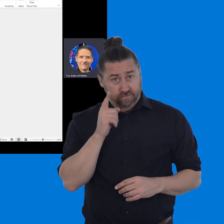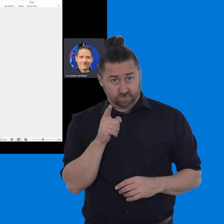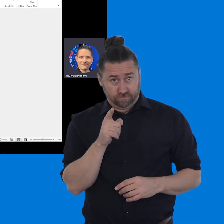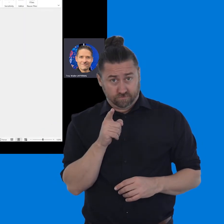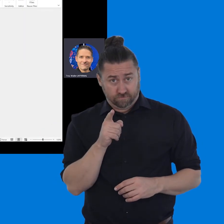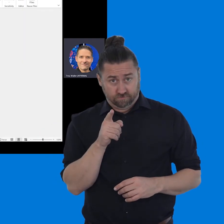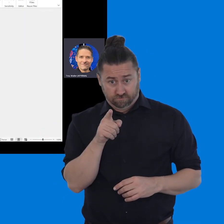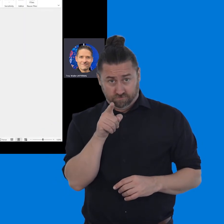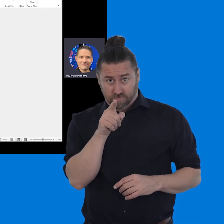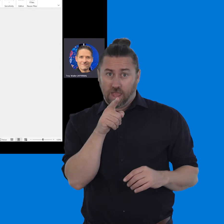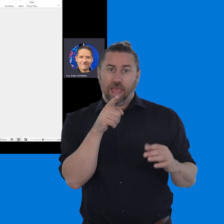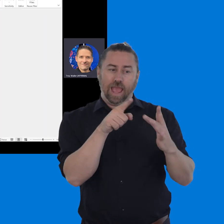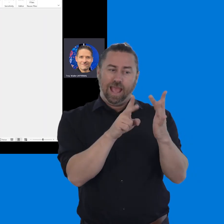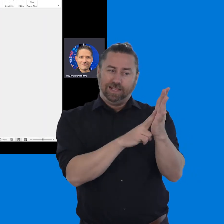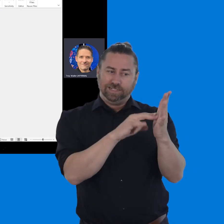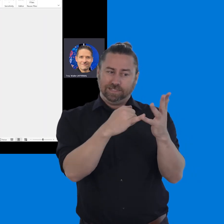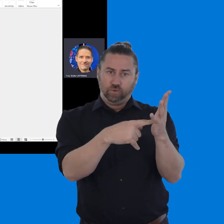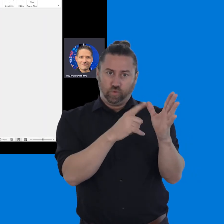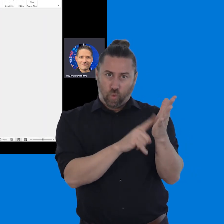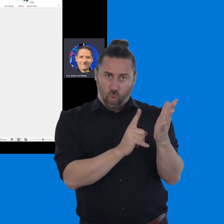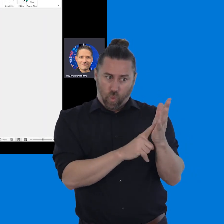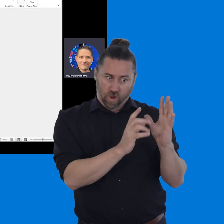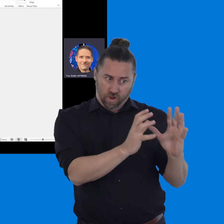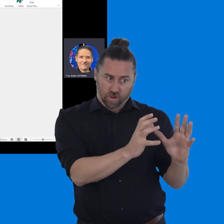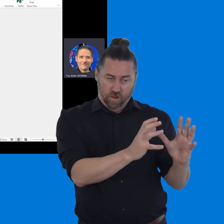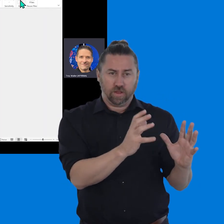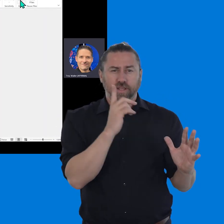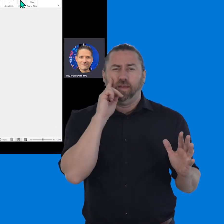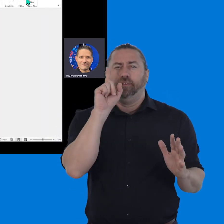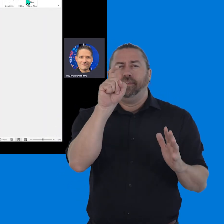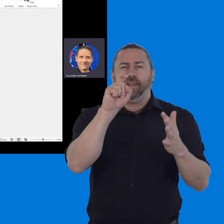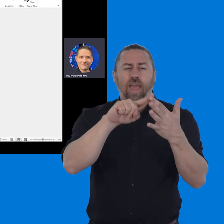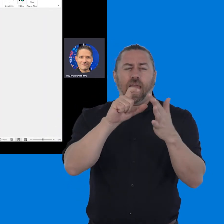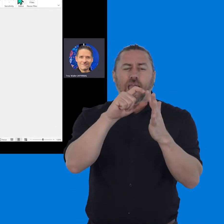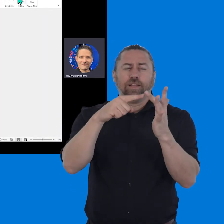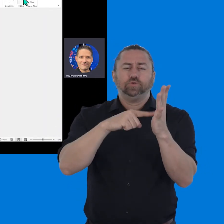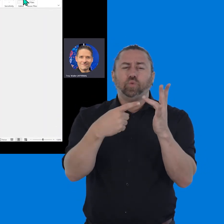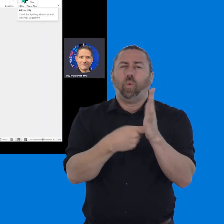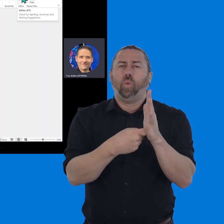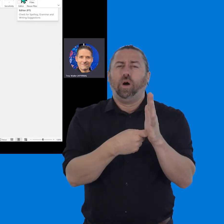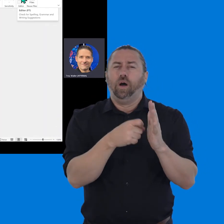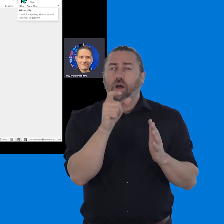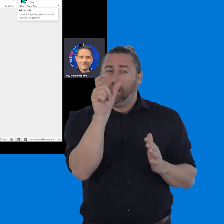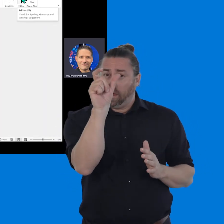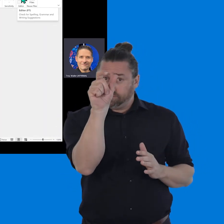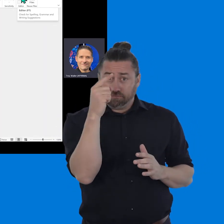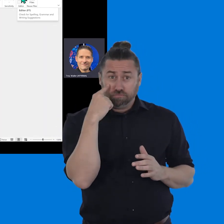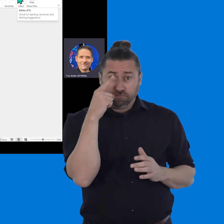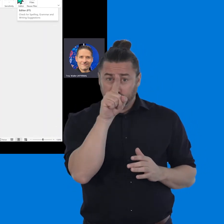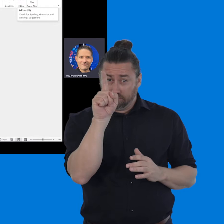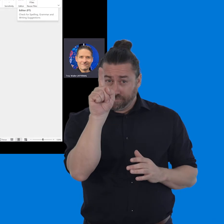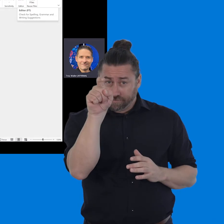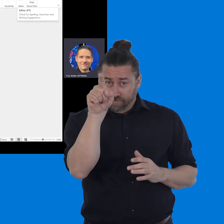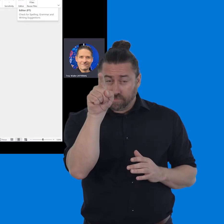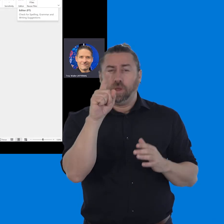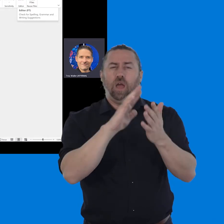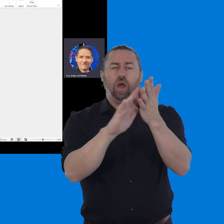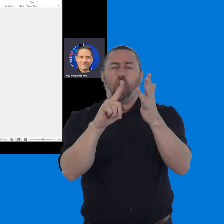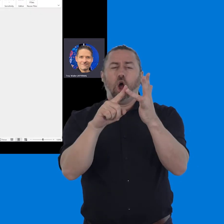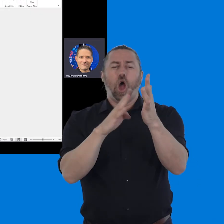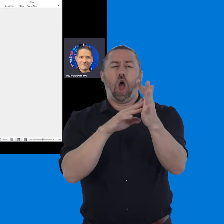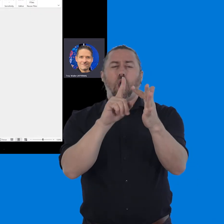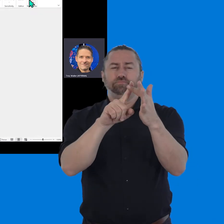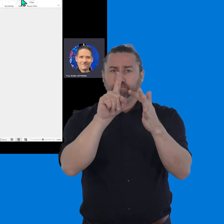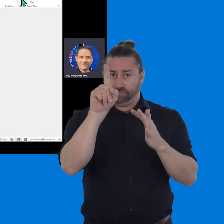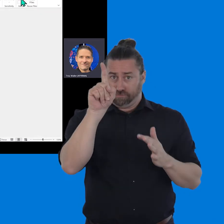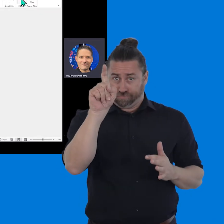So this is the fully installed version, and you can see the editor button up here. So I click on the editor button. So again, that lives in the